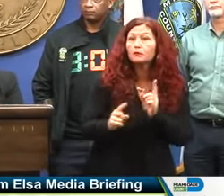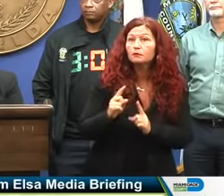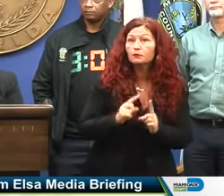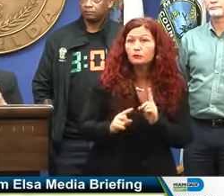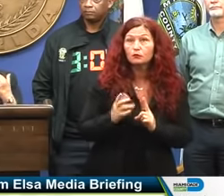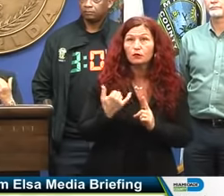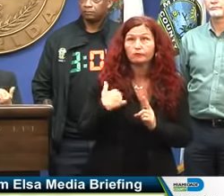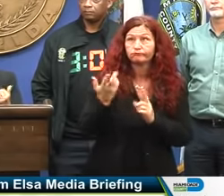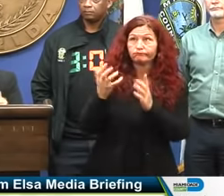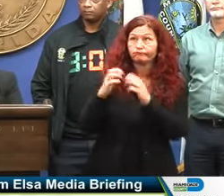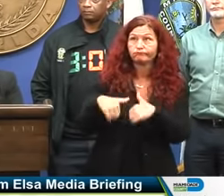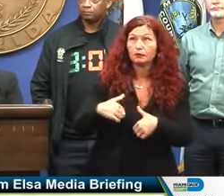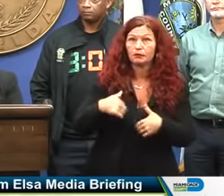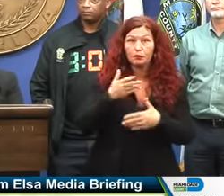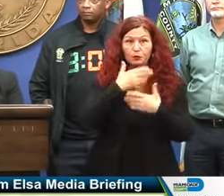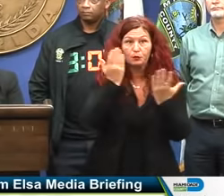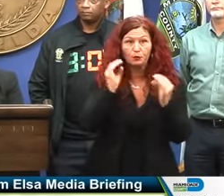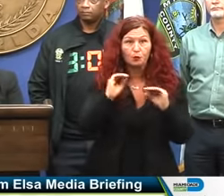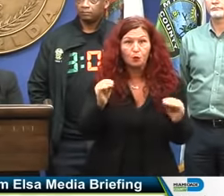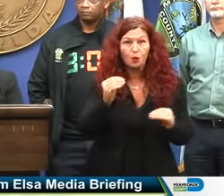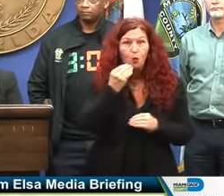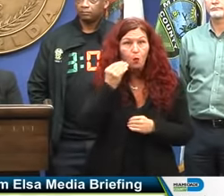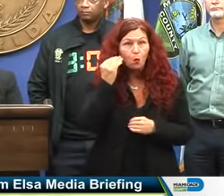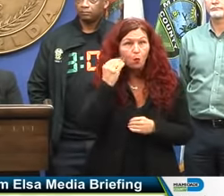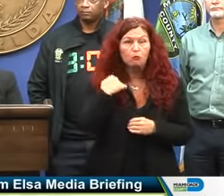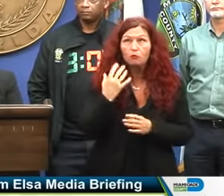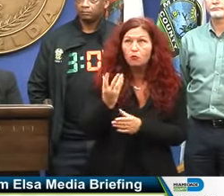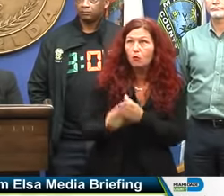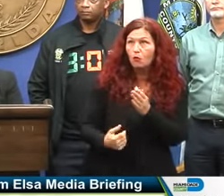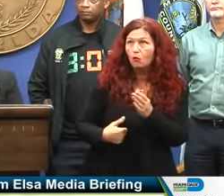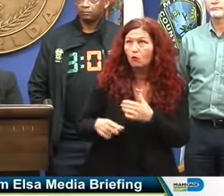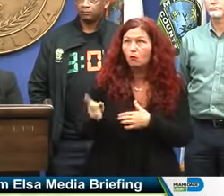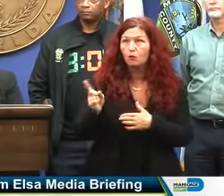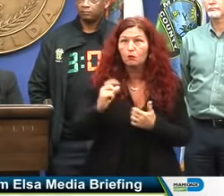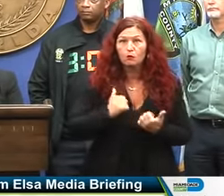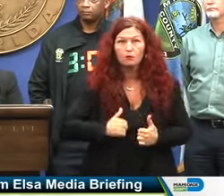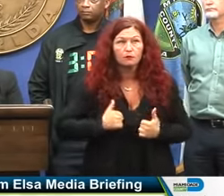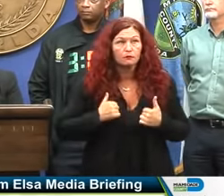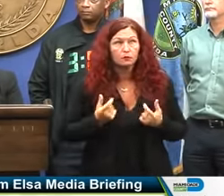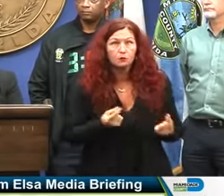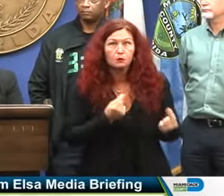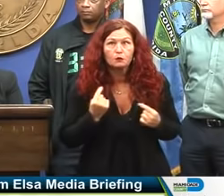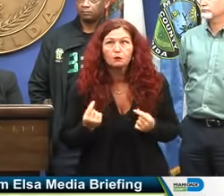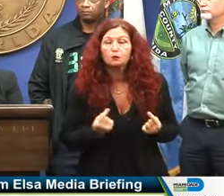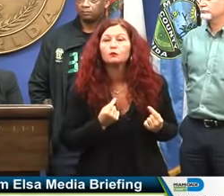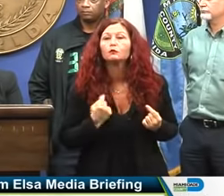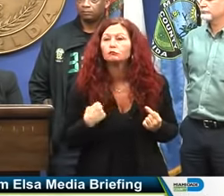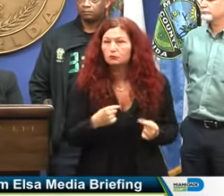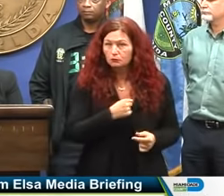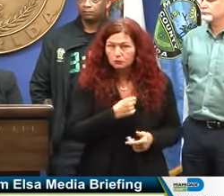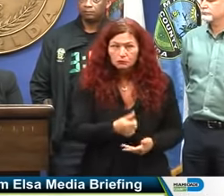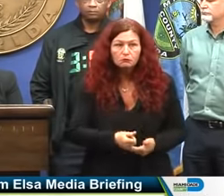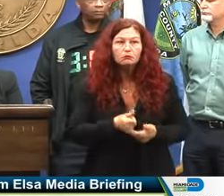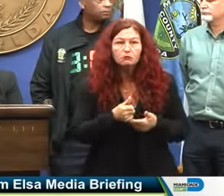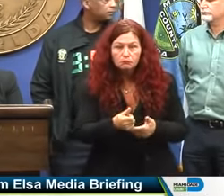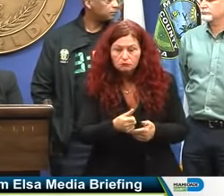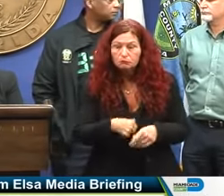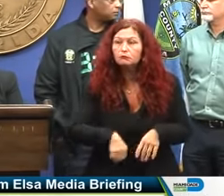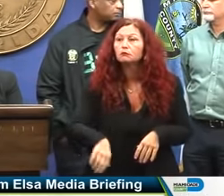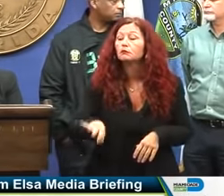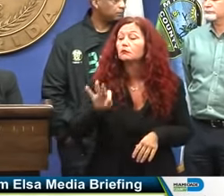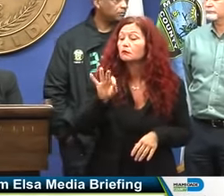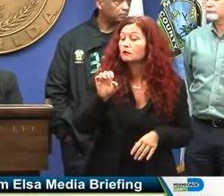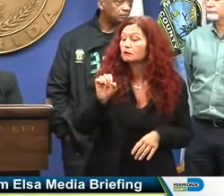has been from the beginning, and they've been doing an incredible job to sign up families for individual assistance. And we're working